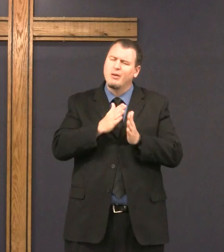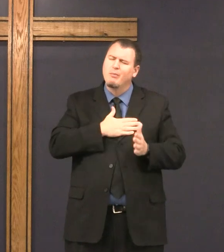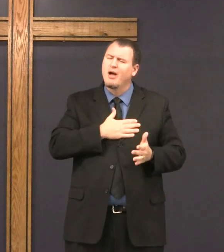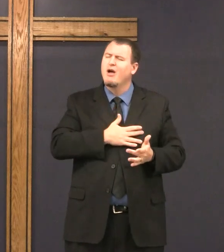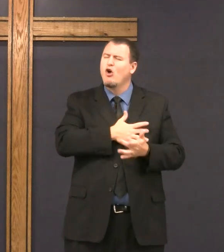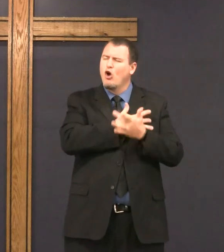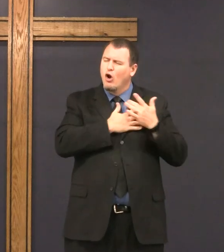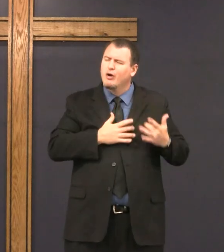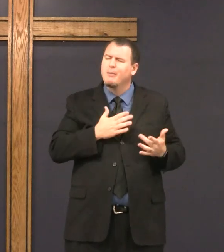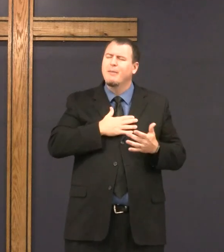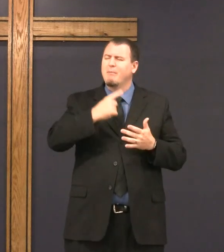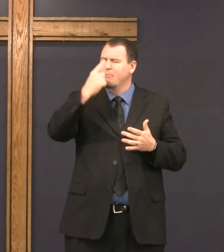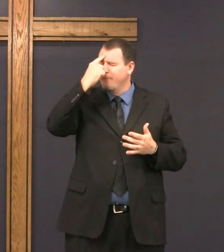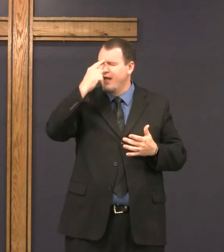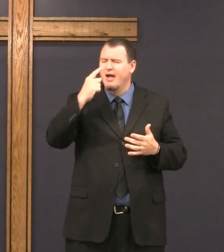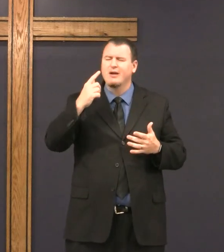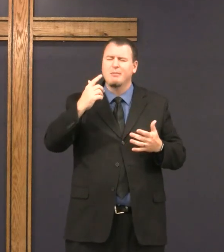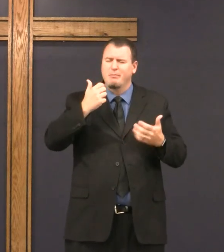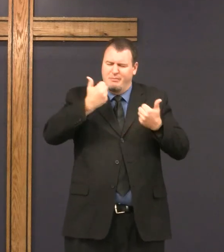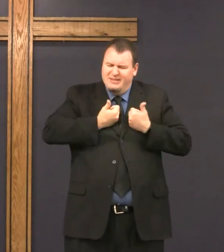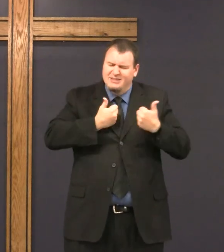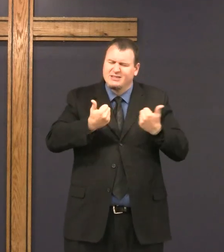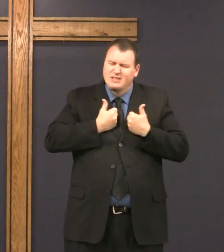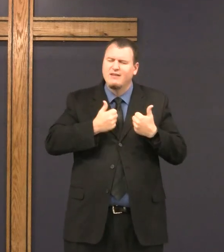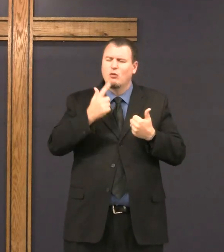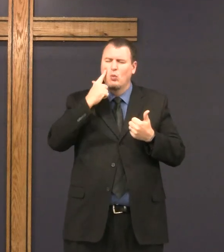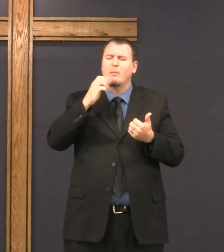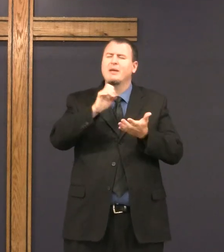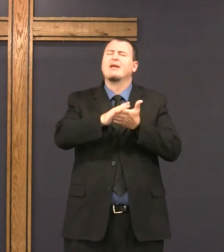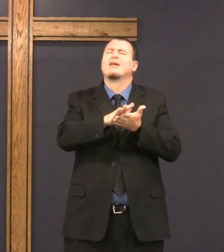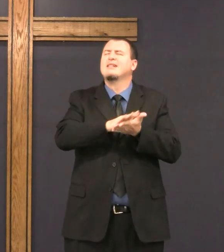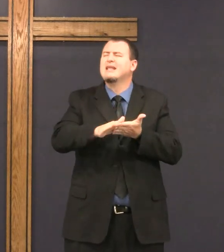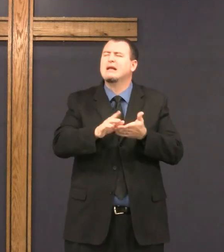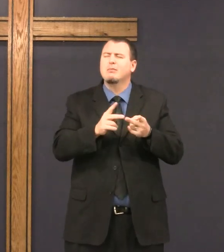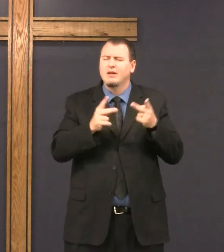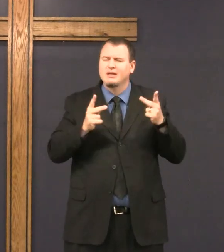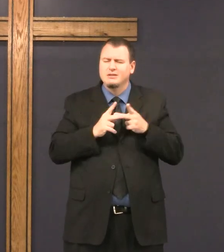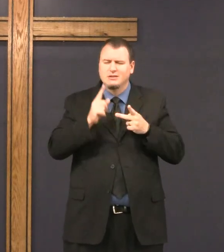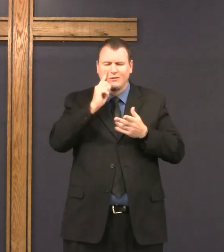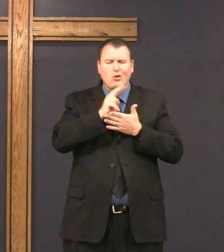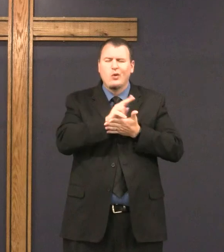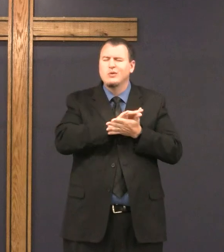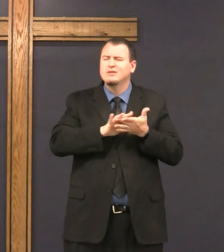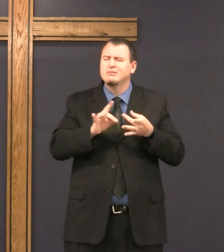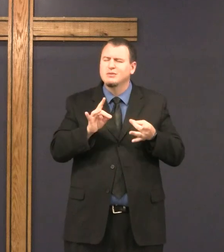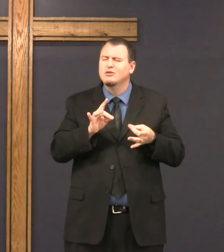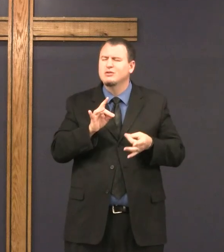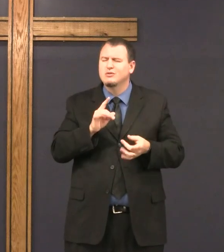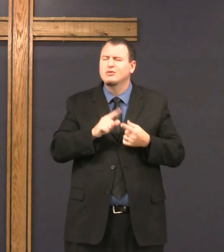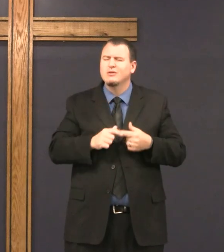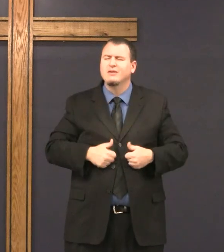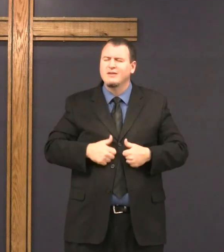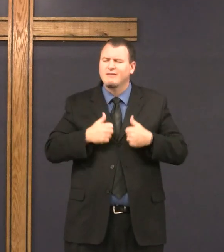I pray that my heart and mind and myself would be clean,